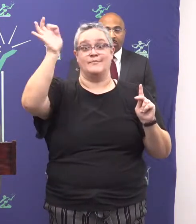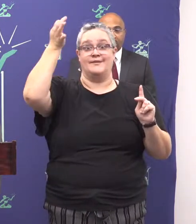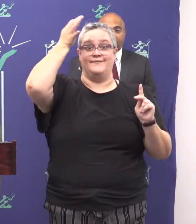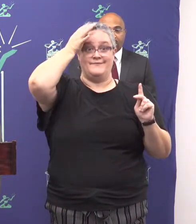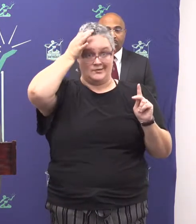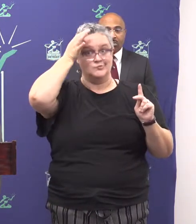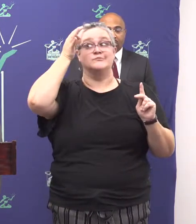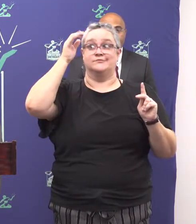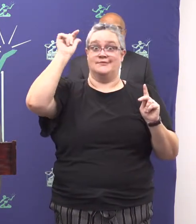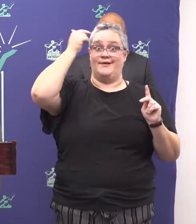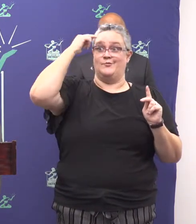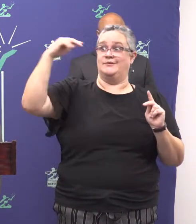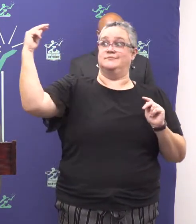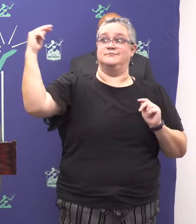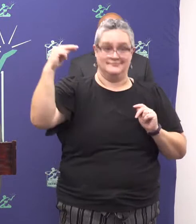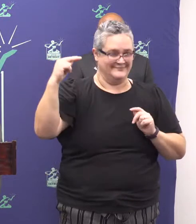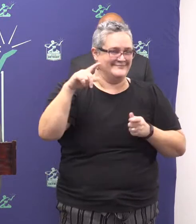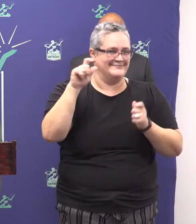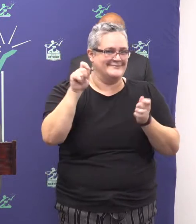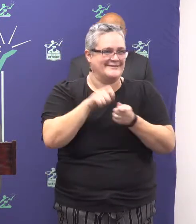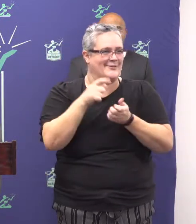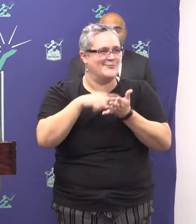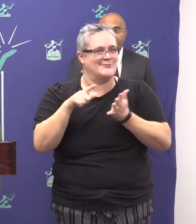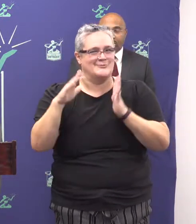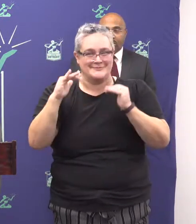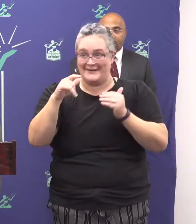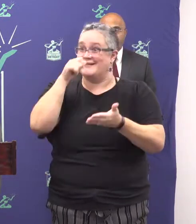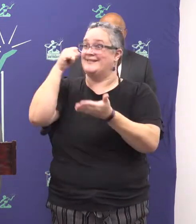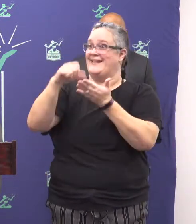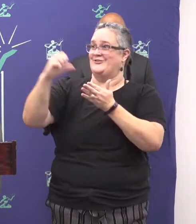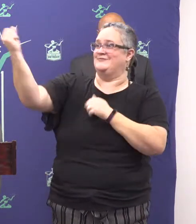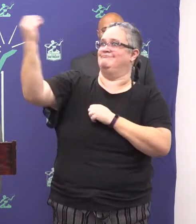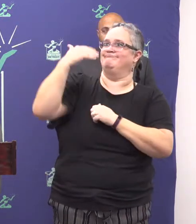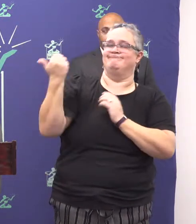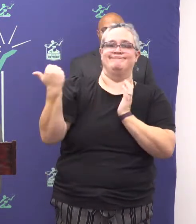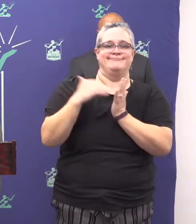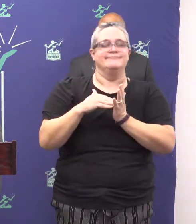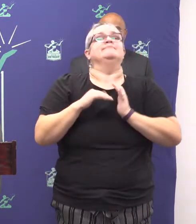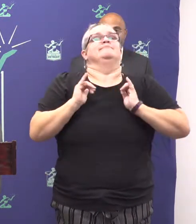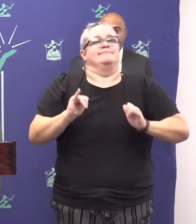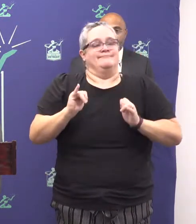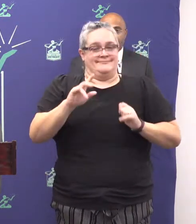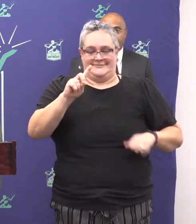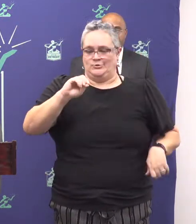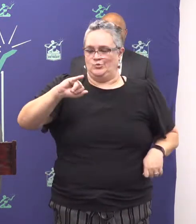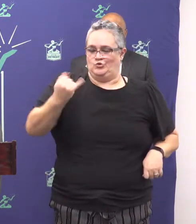reacted exactly as you would expect, sent another letter and made it very clear the Justice Department